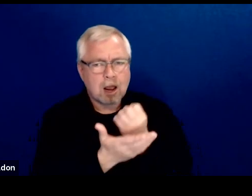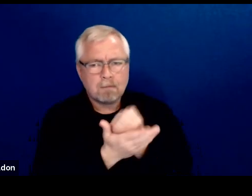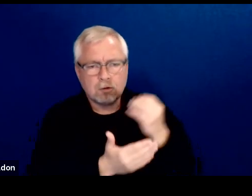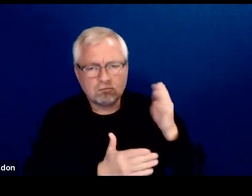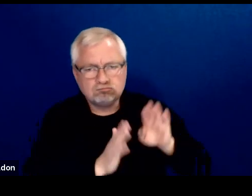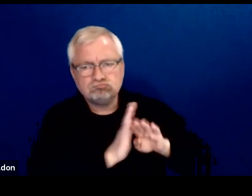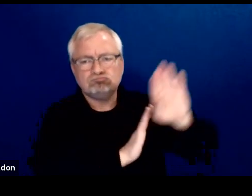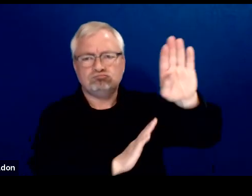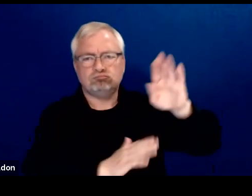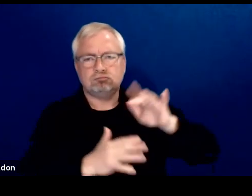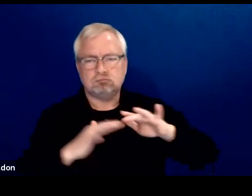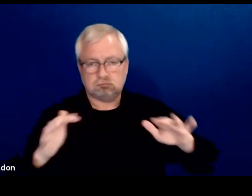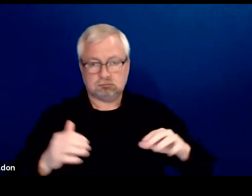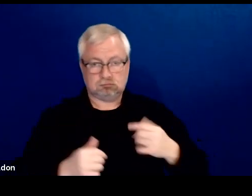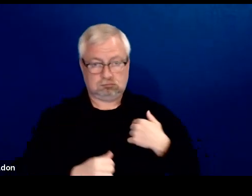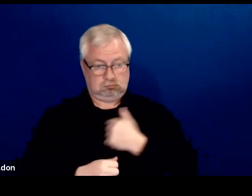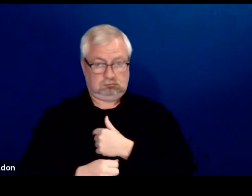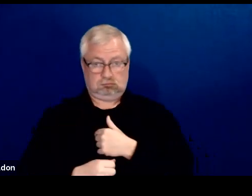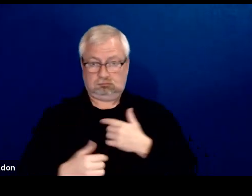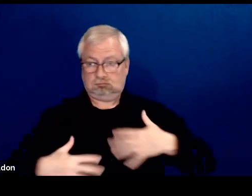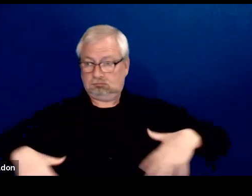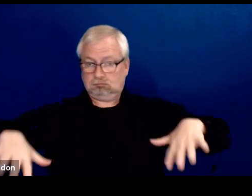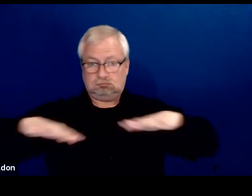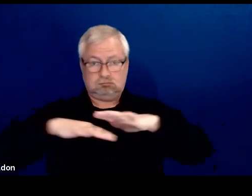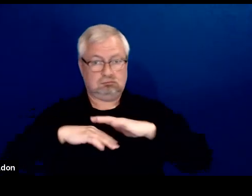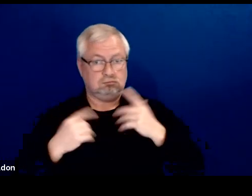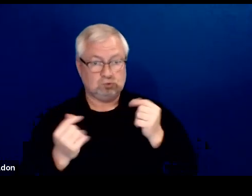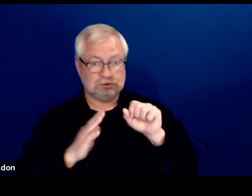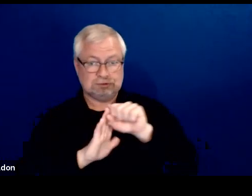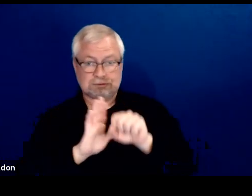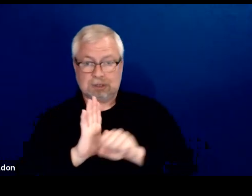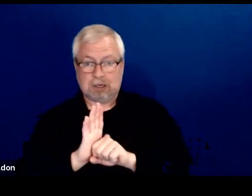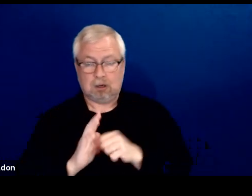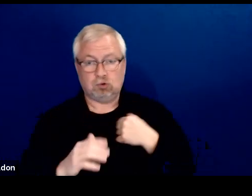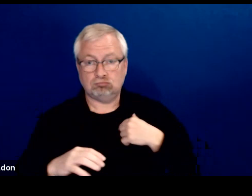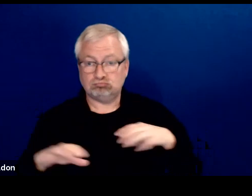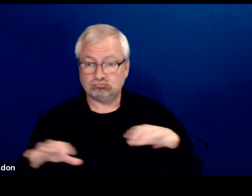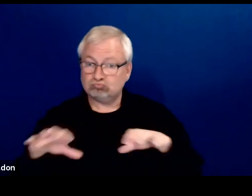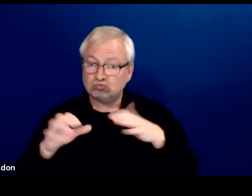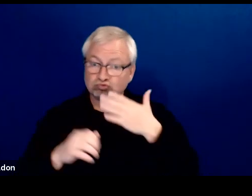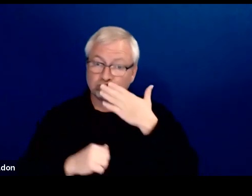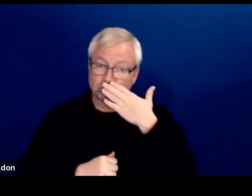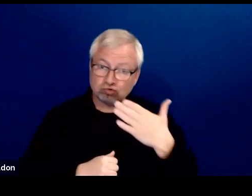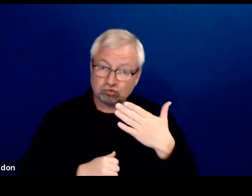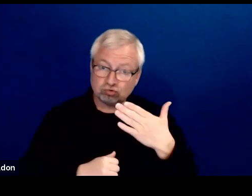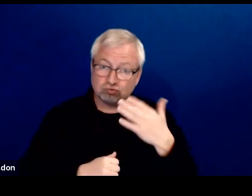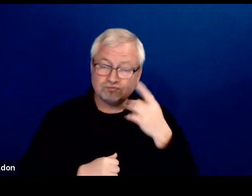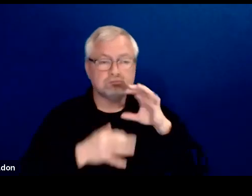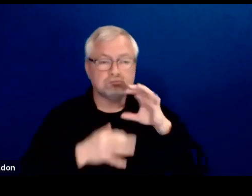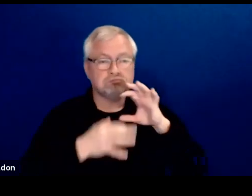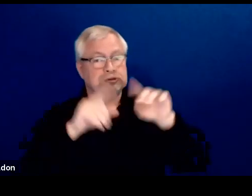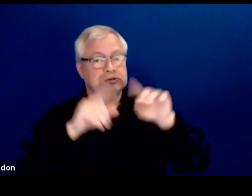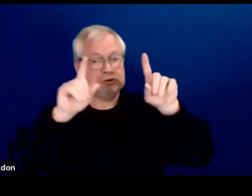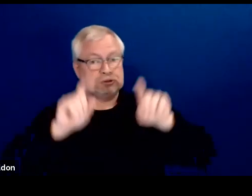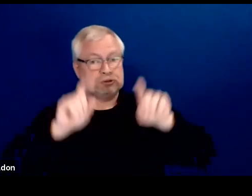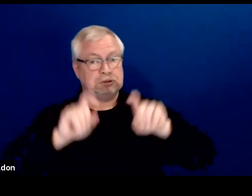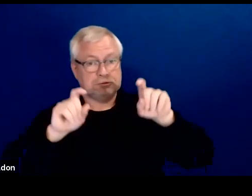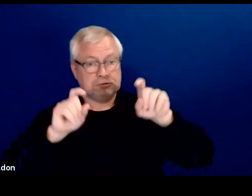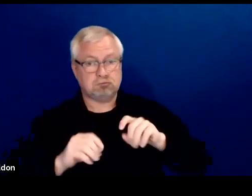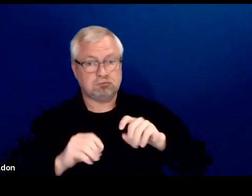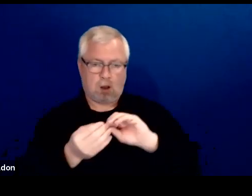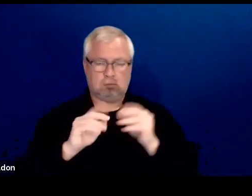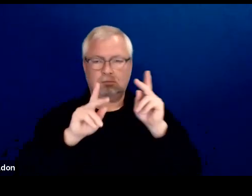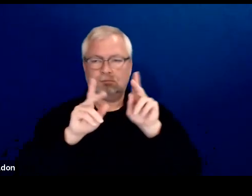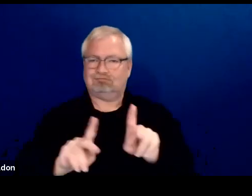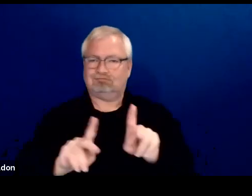our size as a state, have been doing not so badly in terms of testing on a per population basis, but not nearly as much as we want